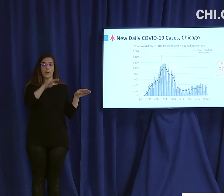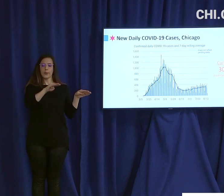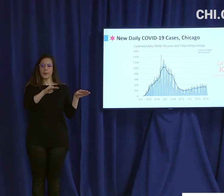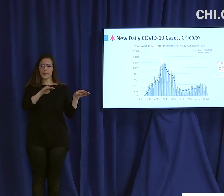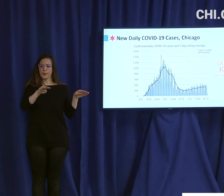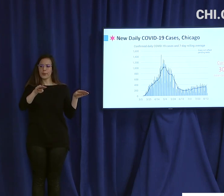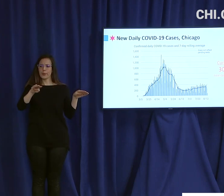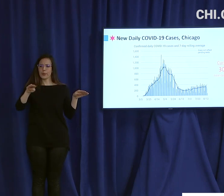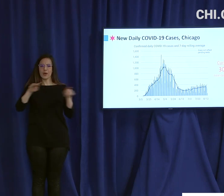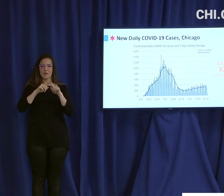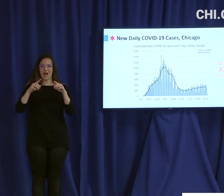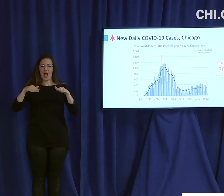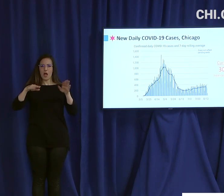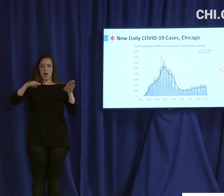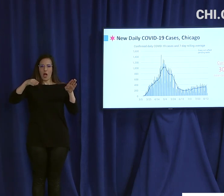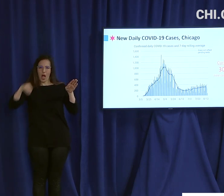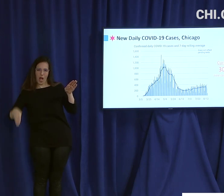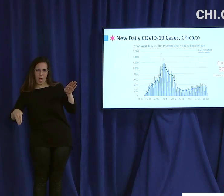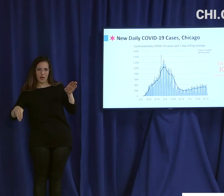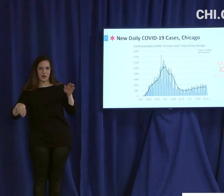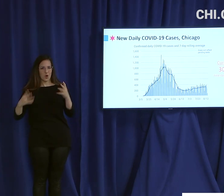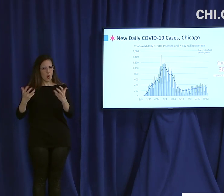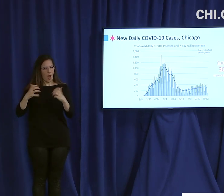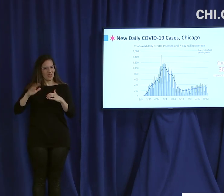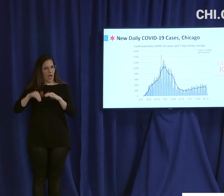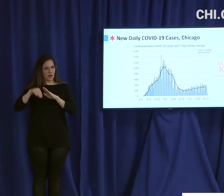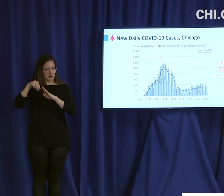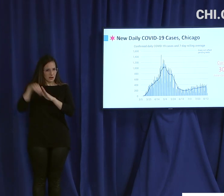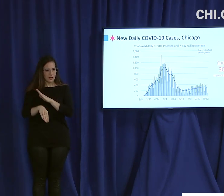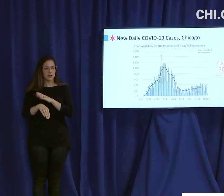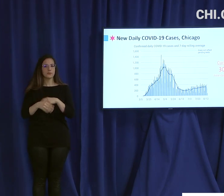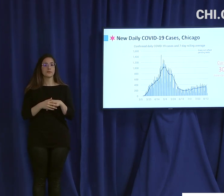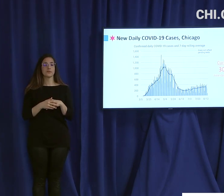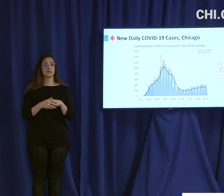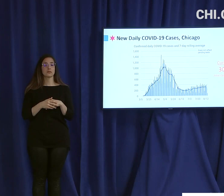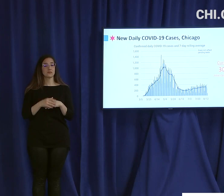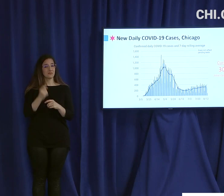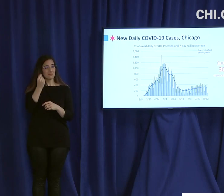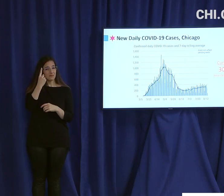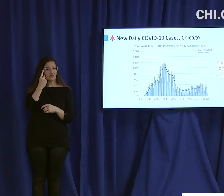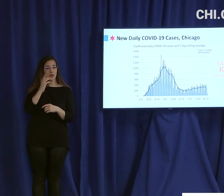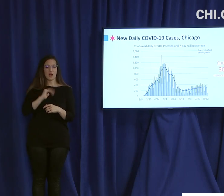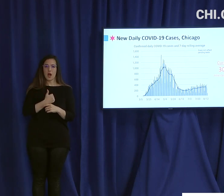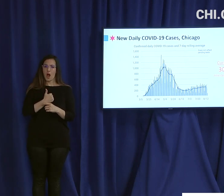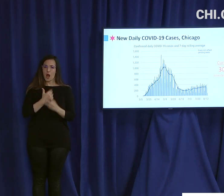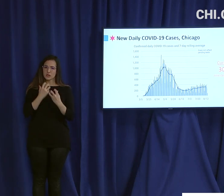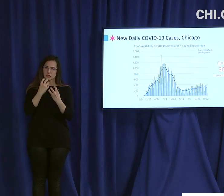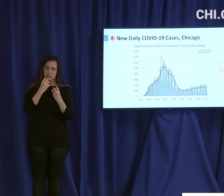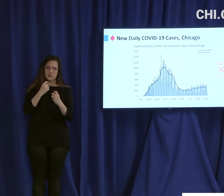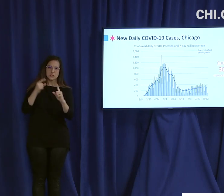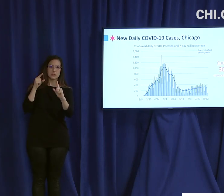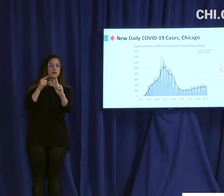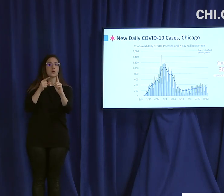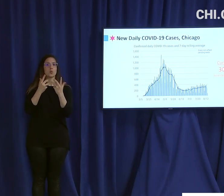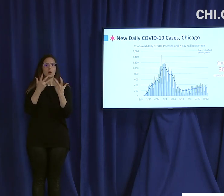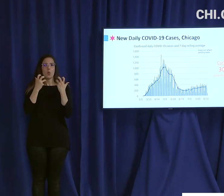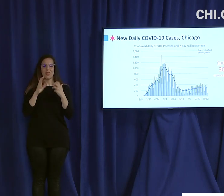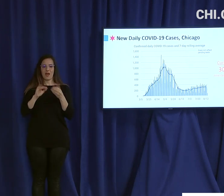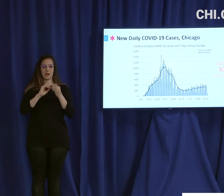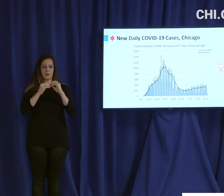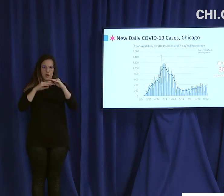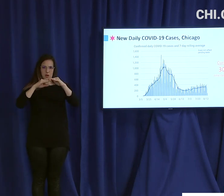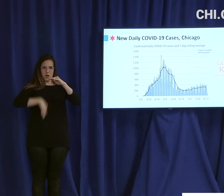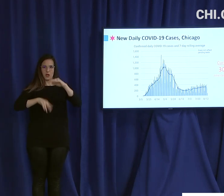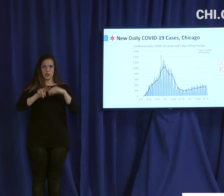As a reminder, our first goal is to get that number back under 200 new cases per day. We